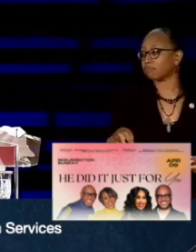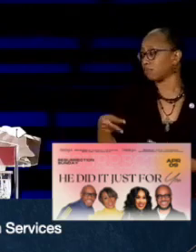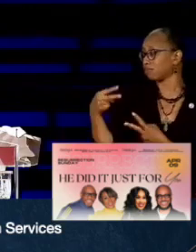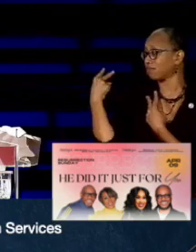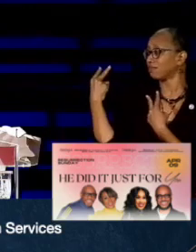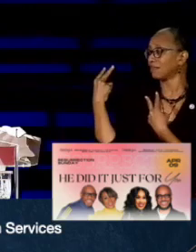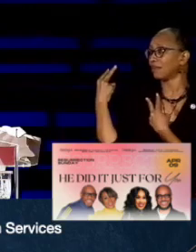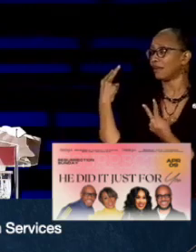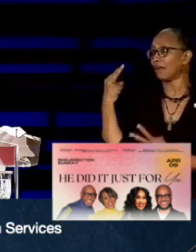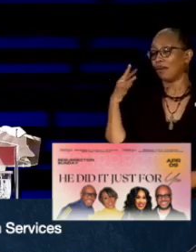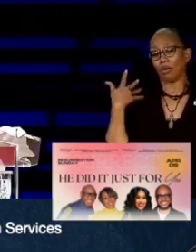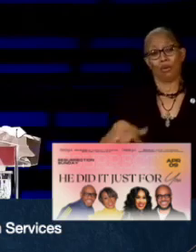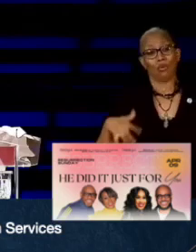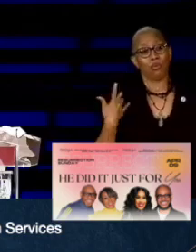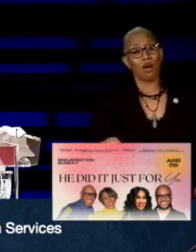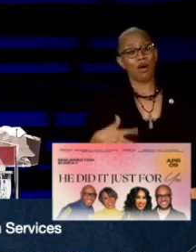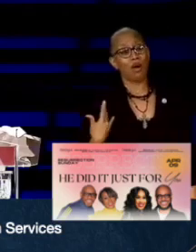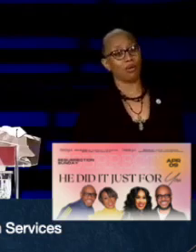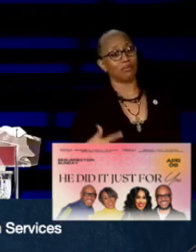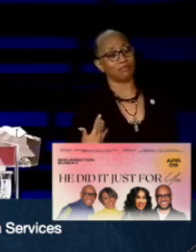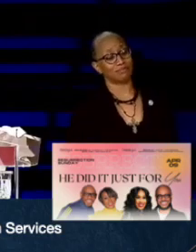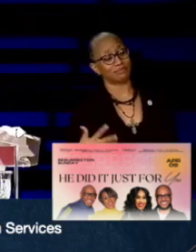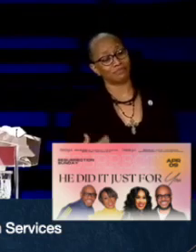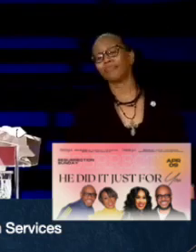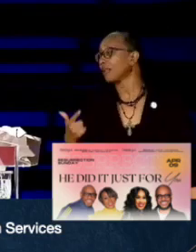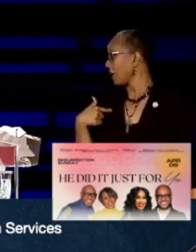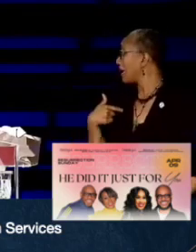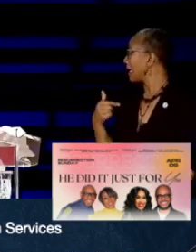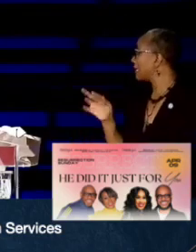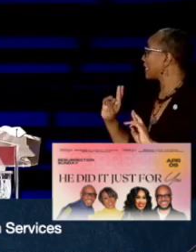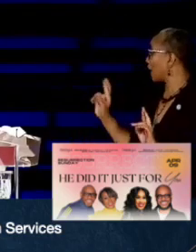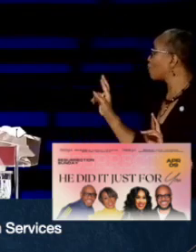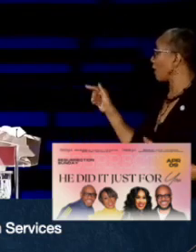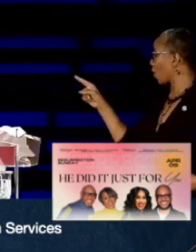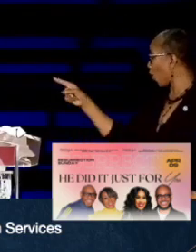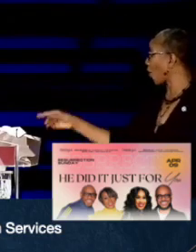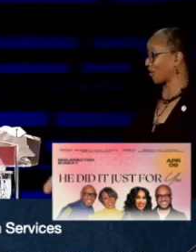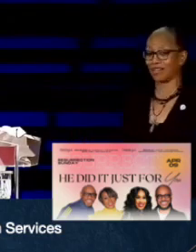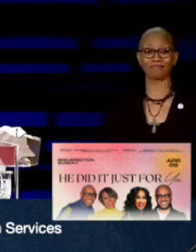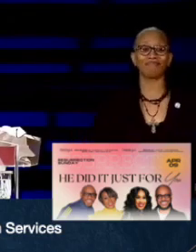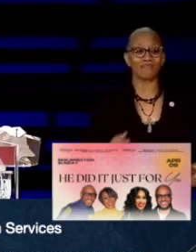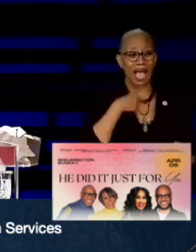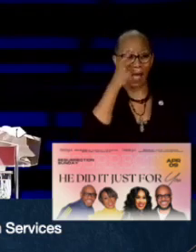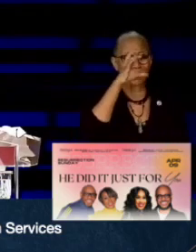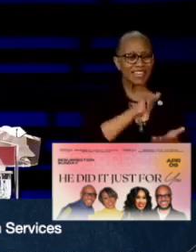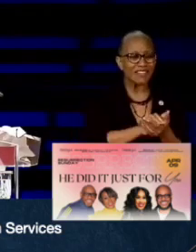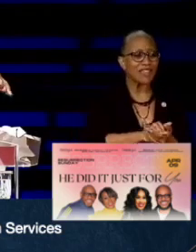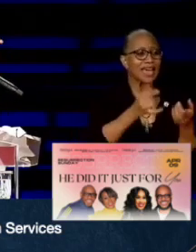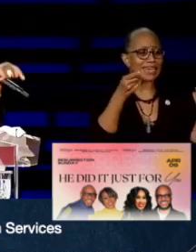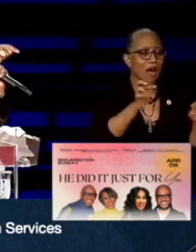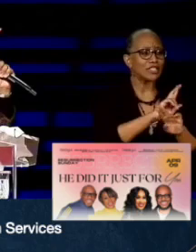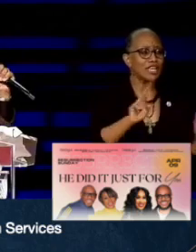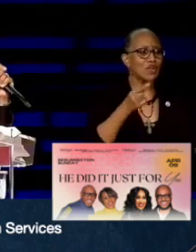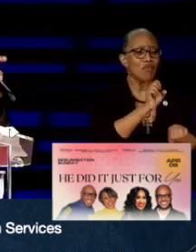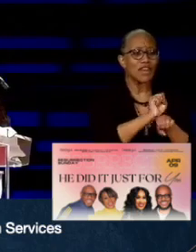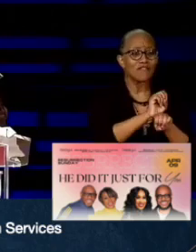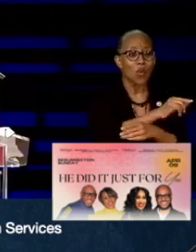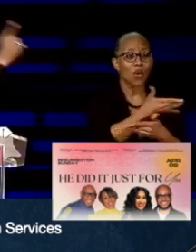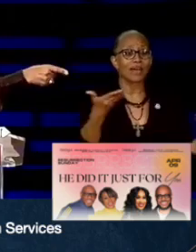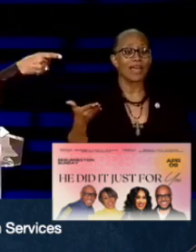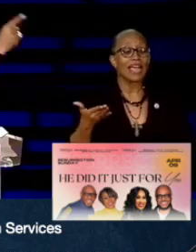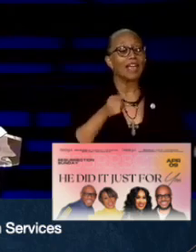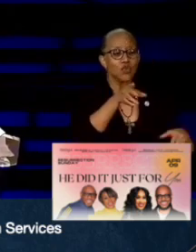you. Somebody behind you, they need some encouragement. I'm just a believer in this season that if you work